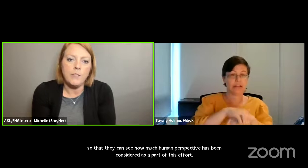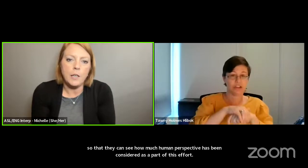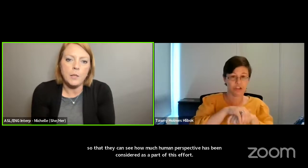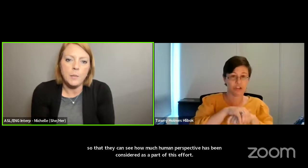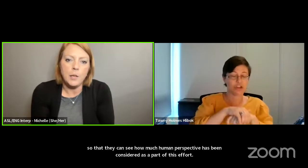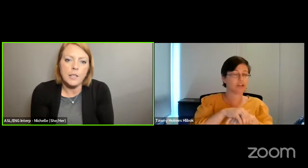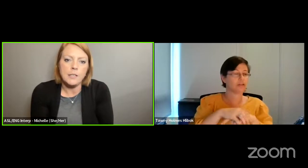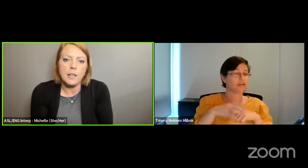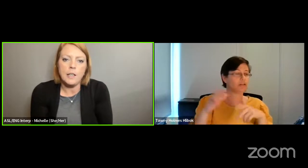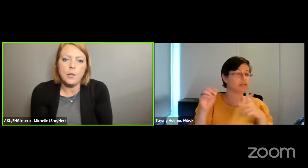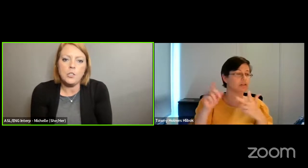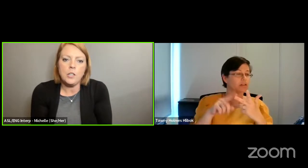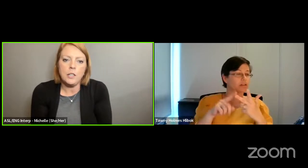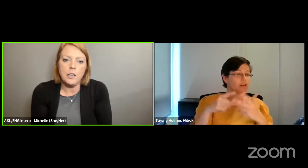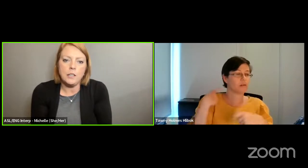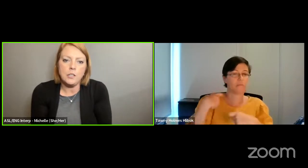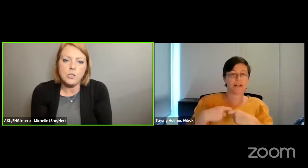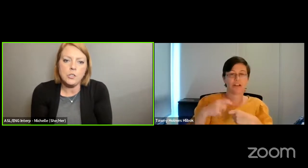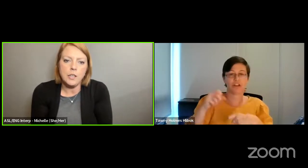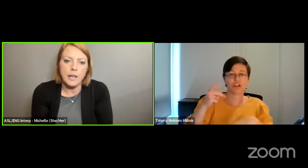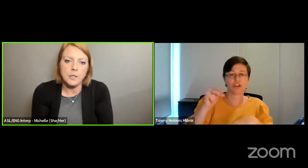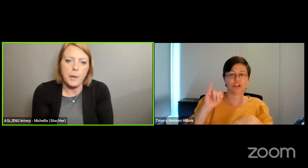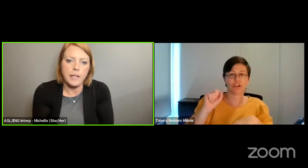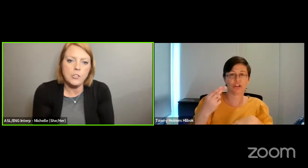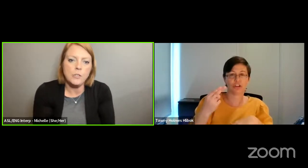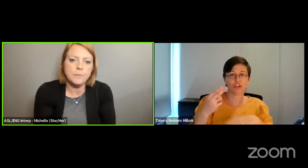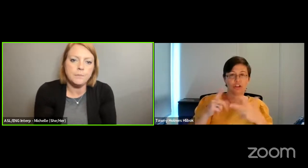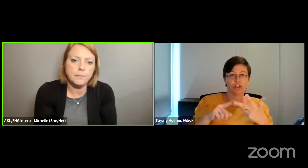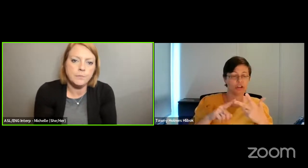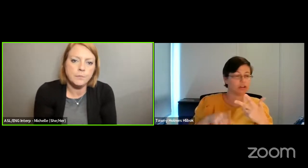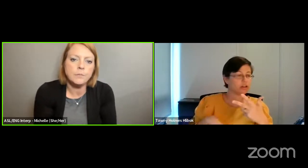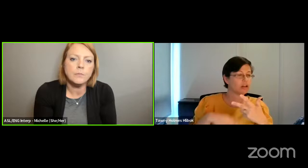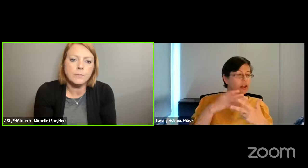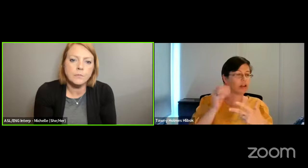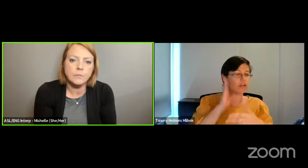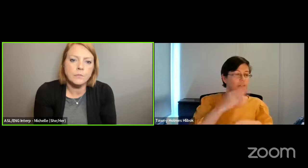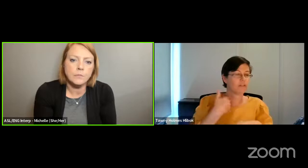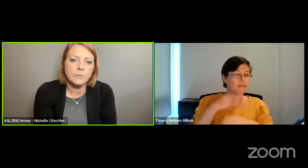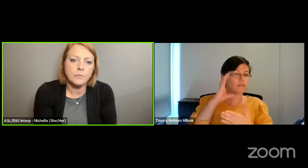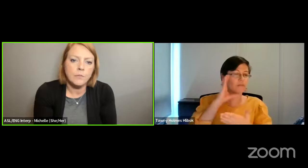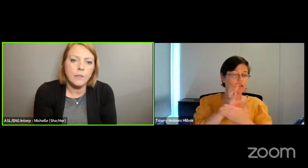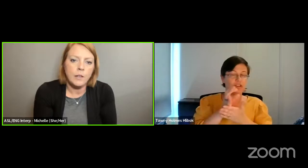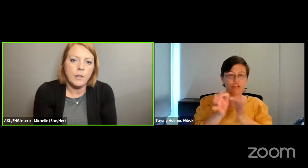It will be available in American Sign Language, English, and Spanish.